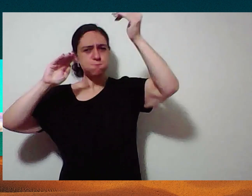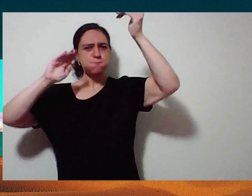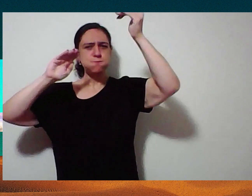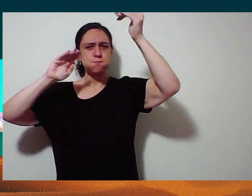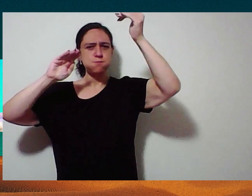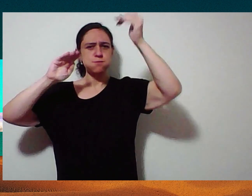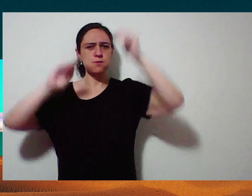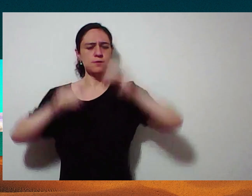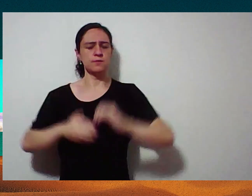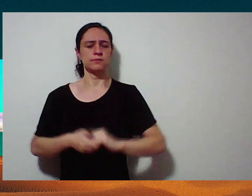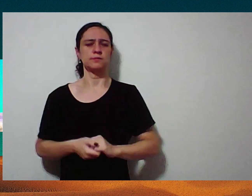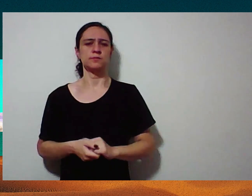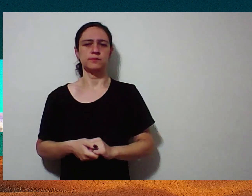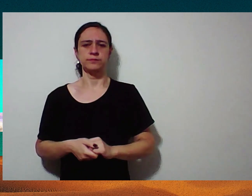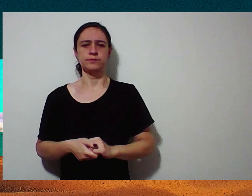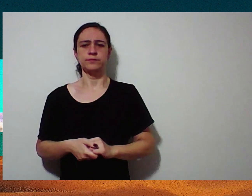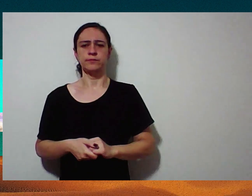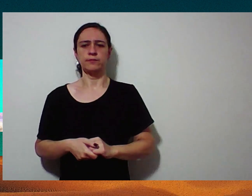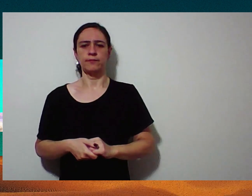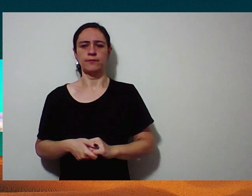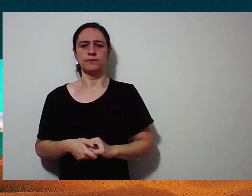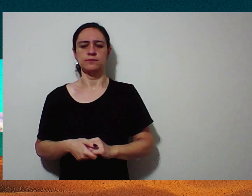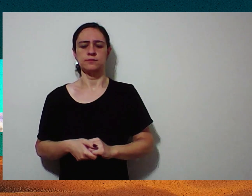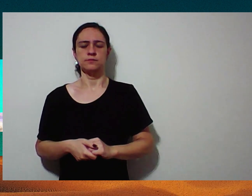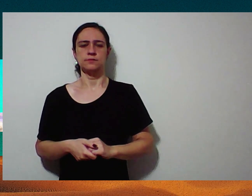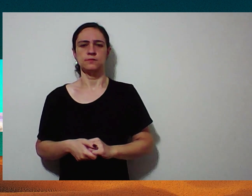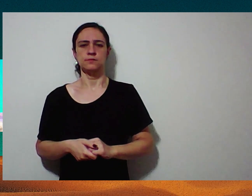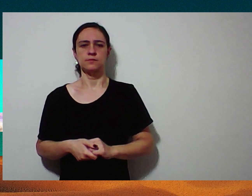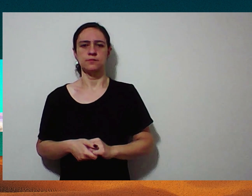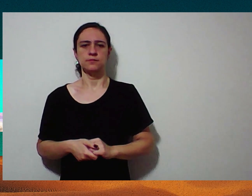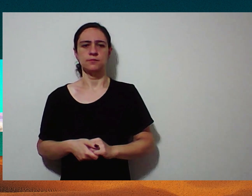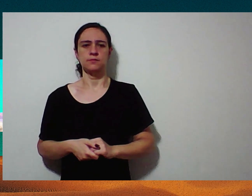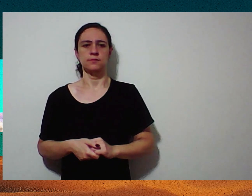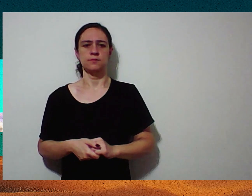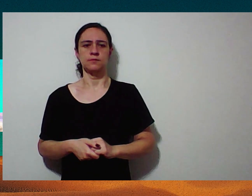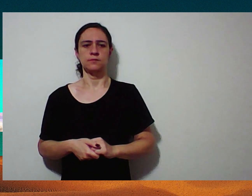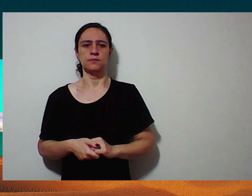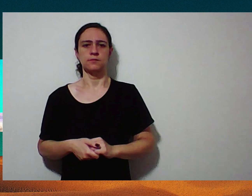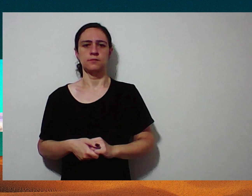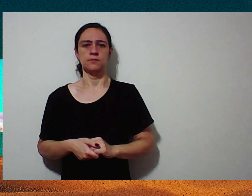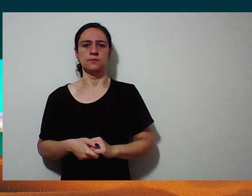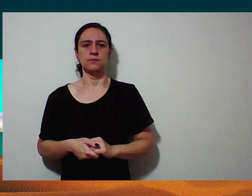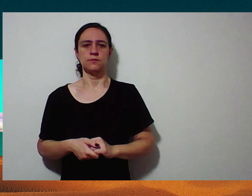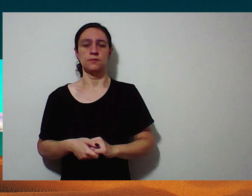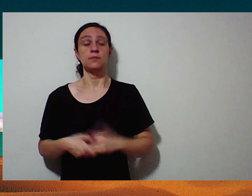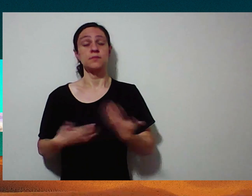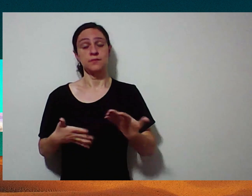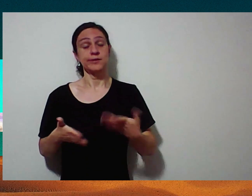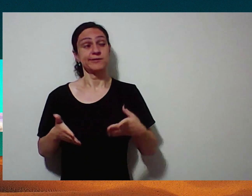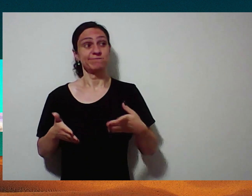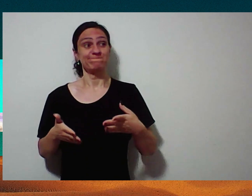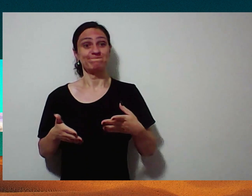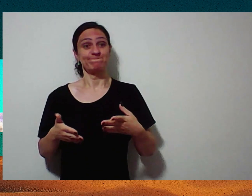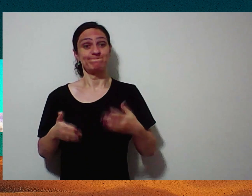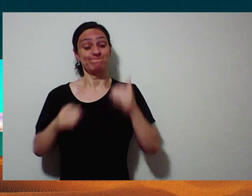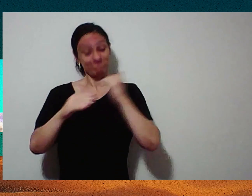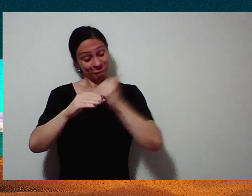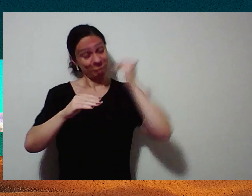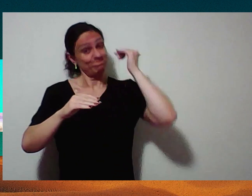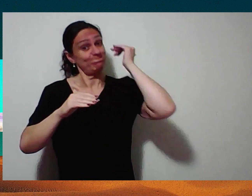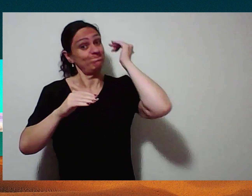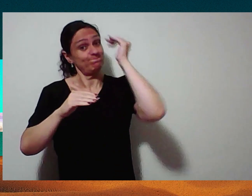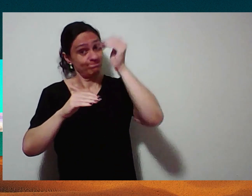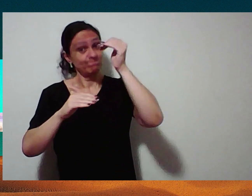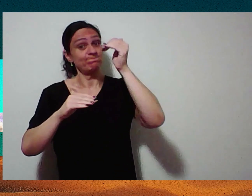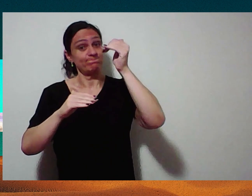the clouds. Aí chegou ao exagero, né? E serei And then he